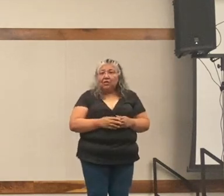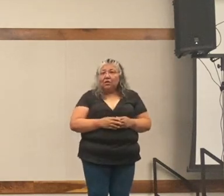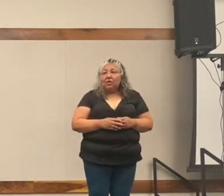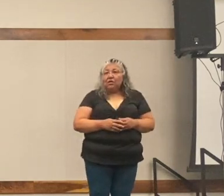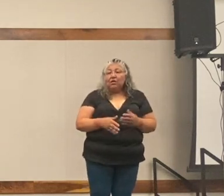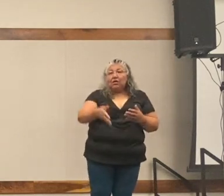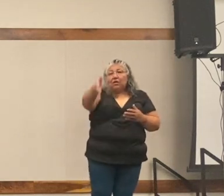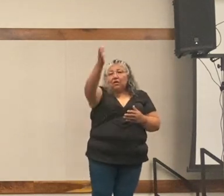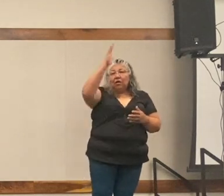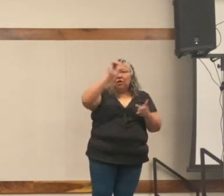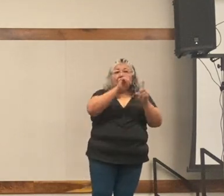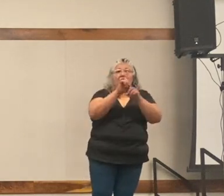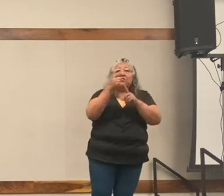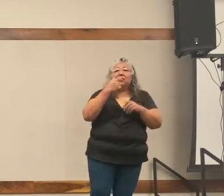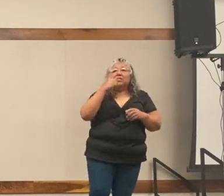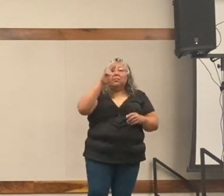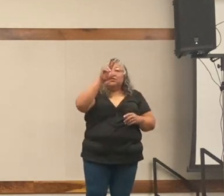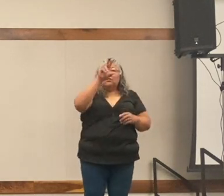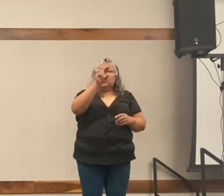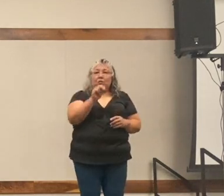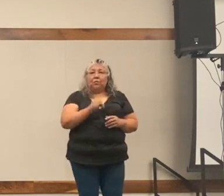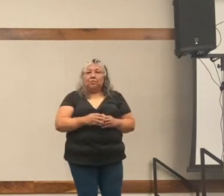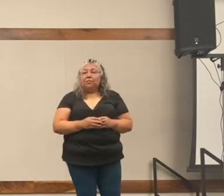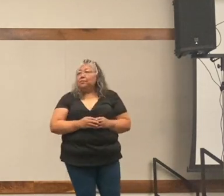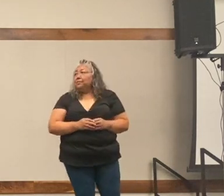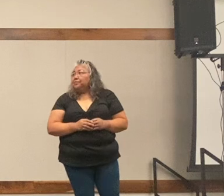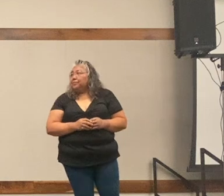God also says no.